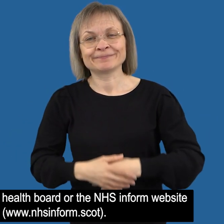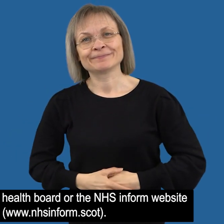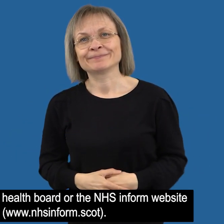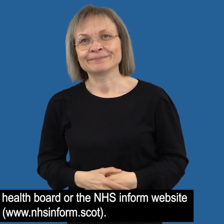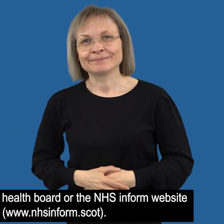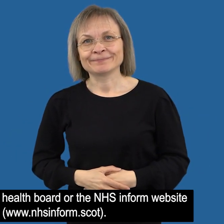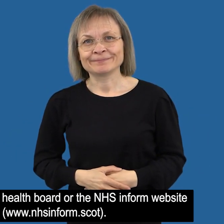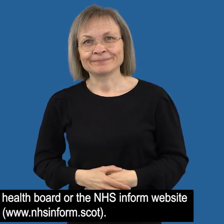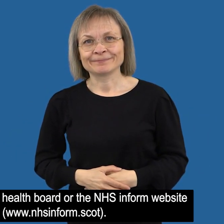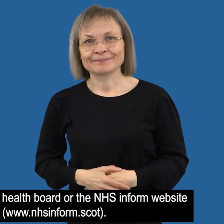www.nhsinform.scot.